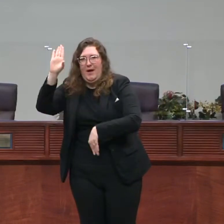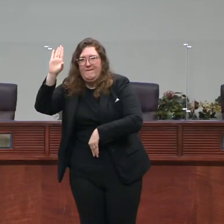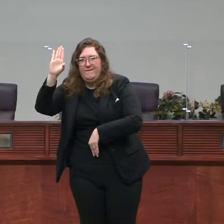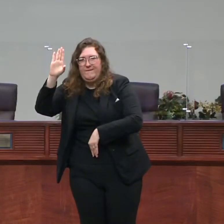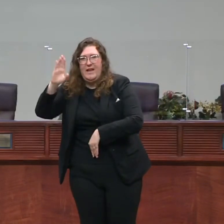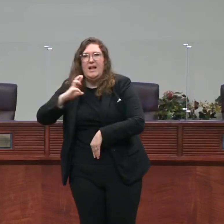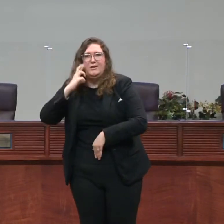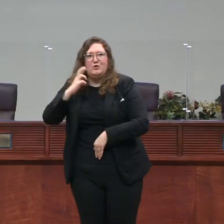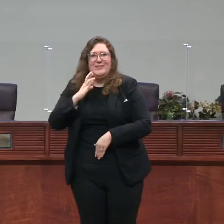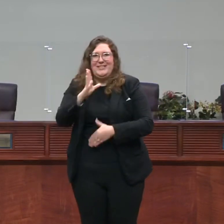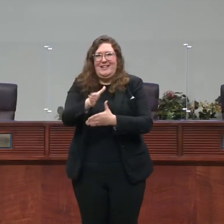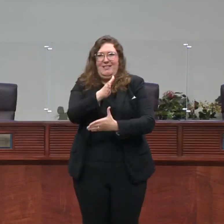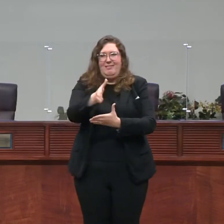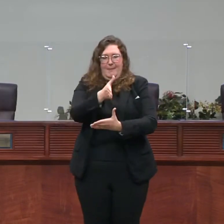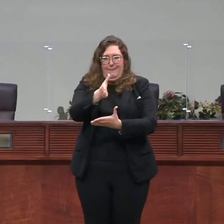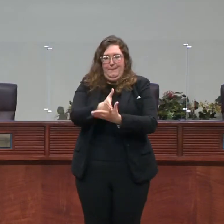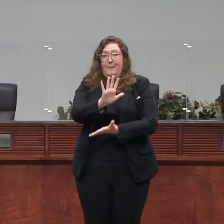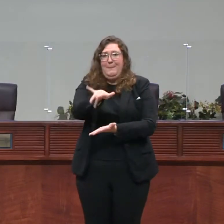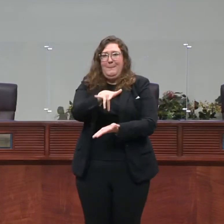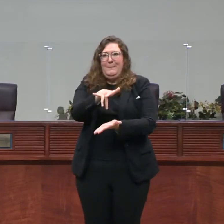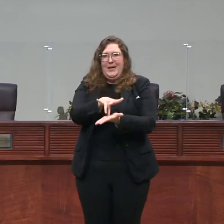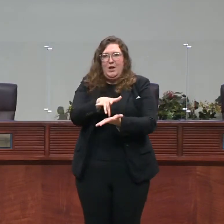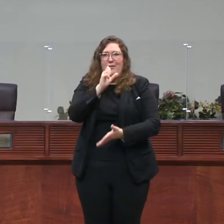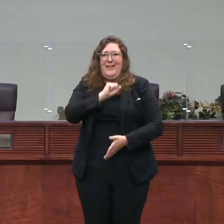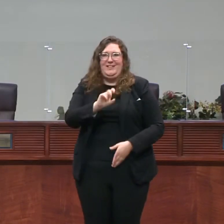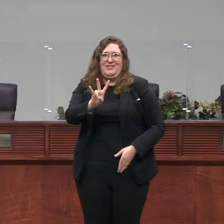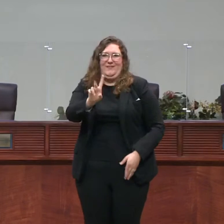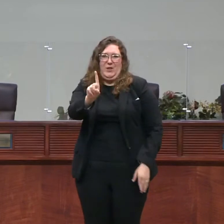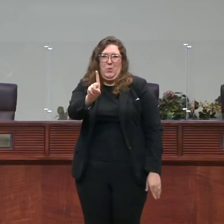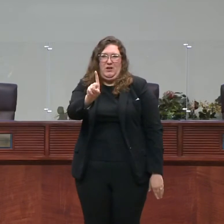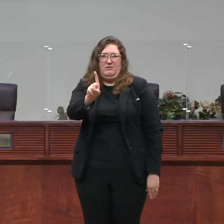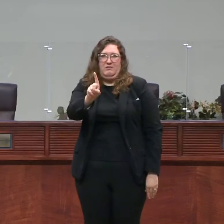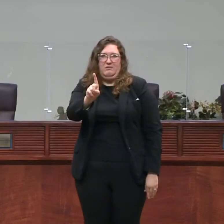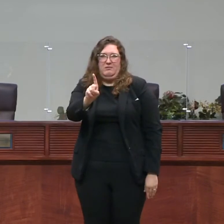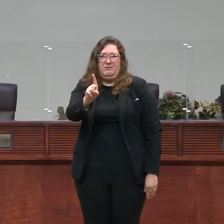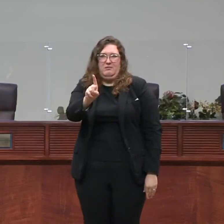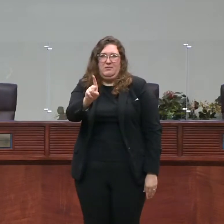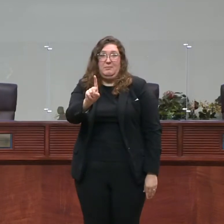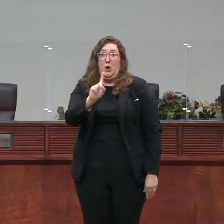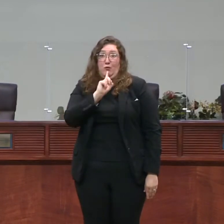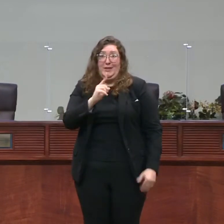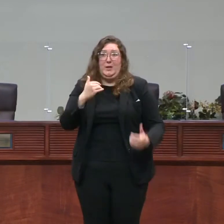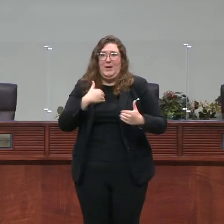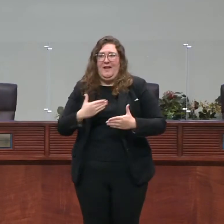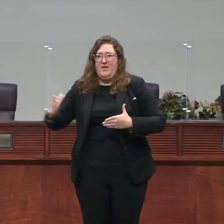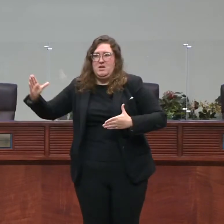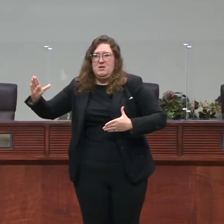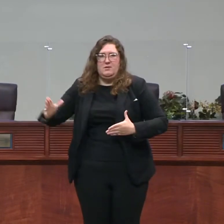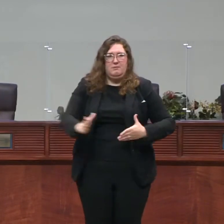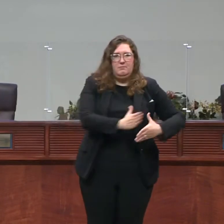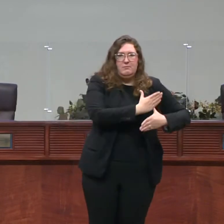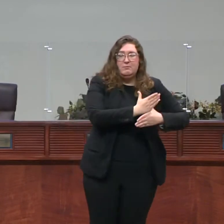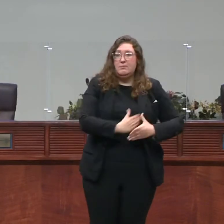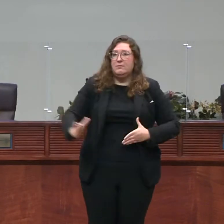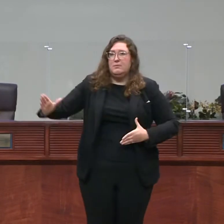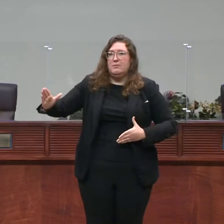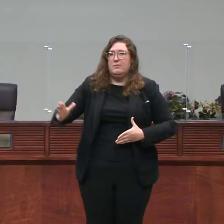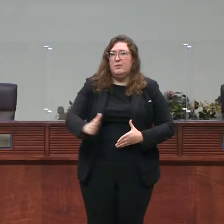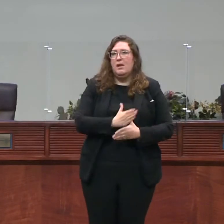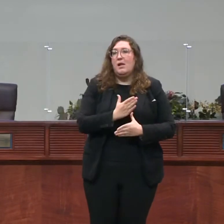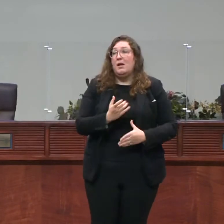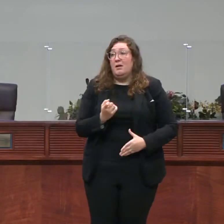up. And that's why the number is at 71, because we have a higher number of